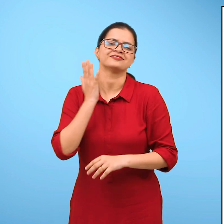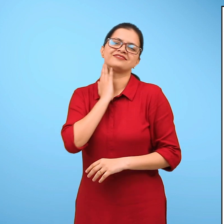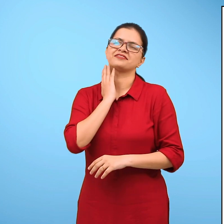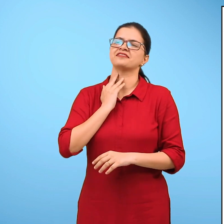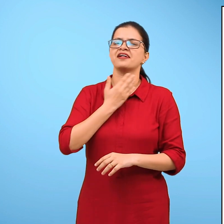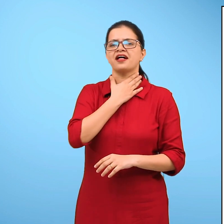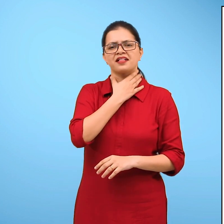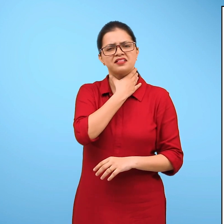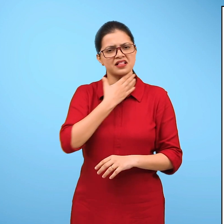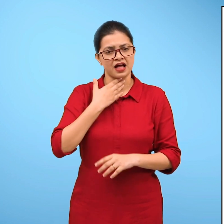neck,